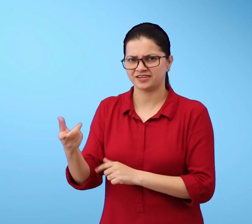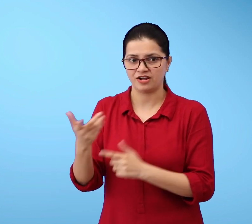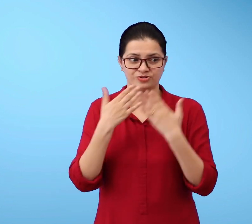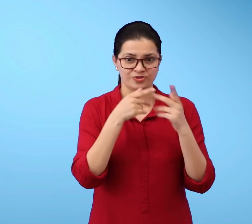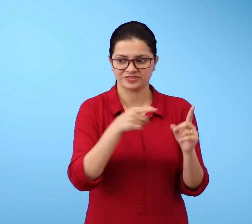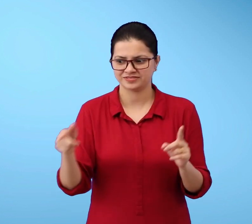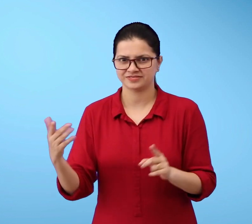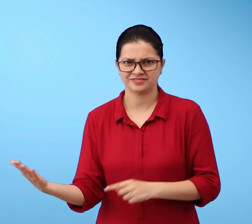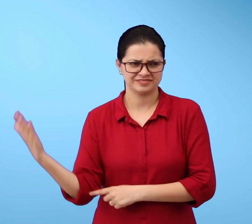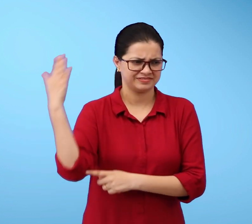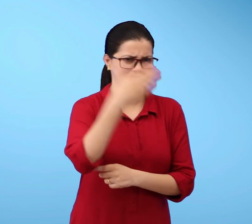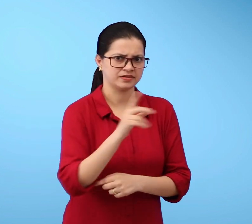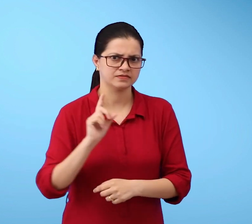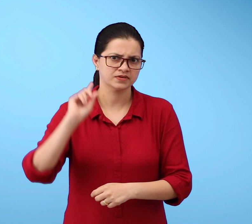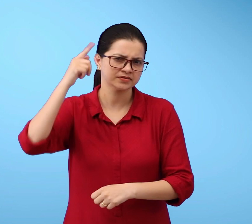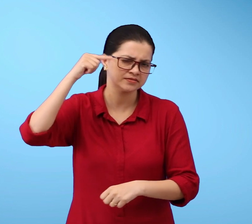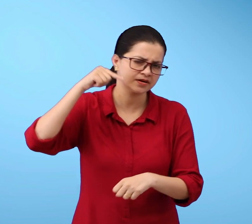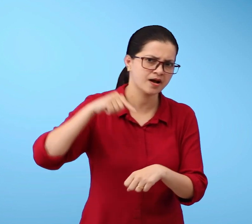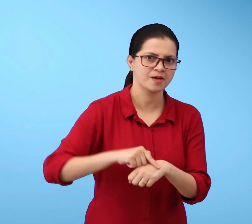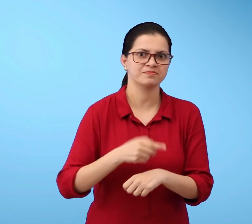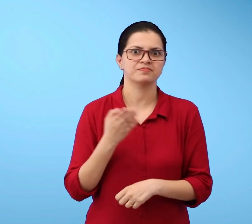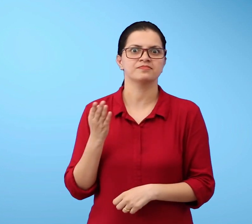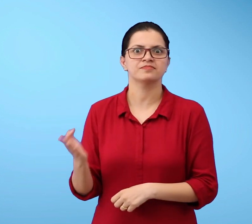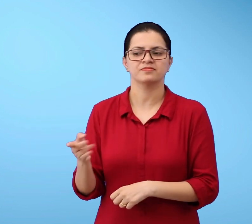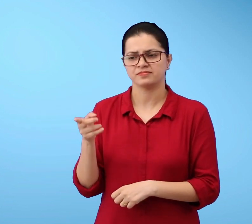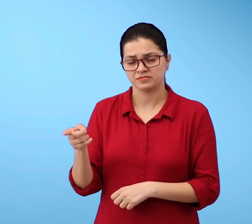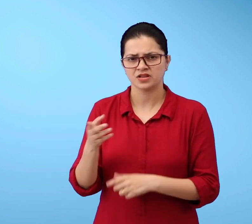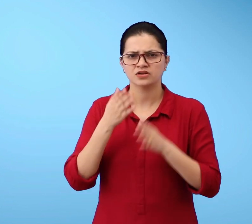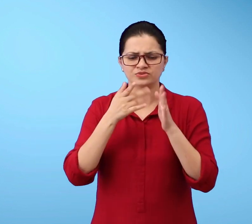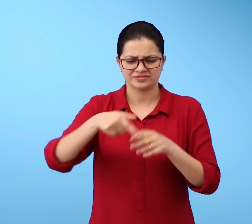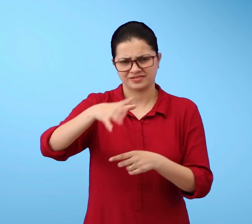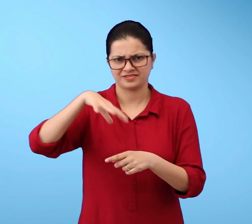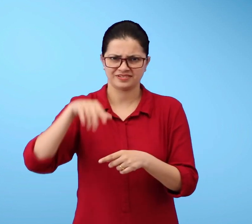This was the first time Anagha was going on a school trip.